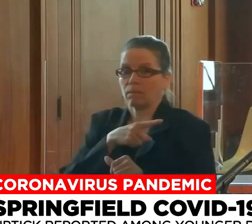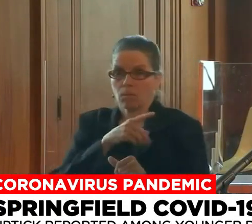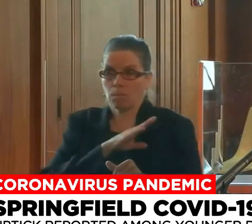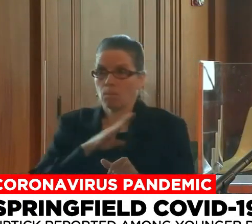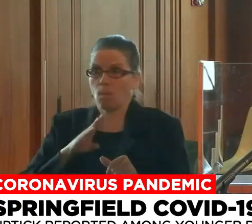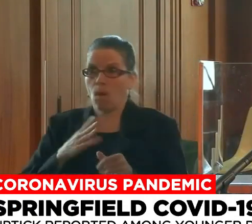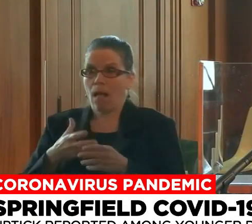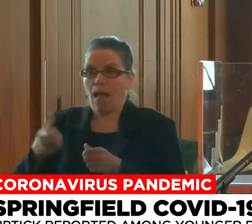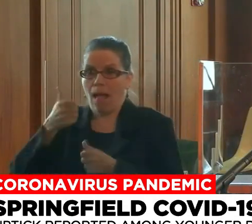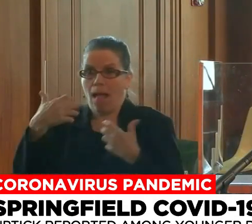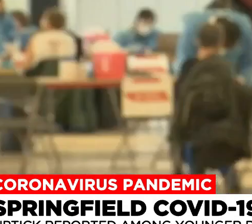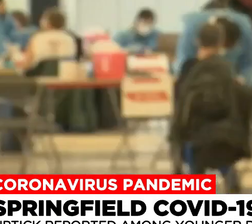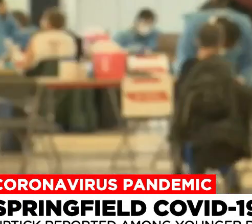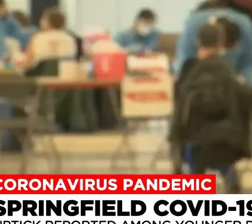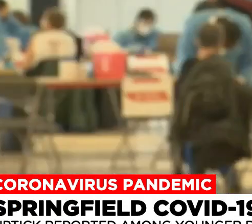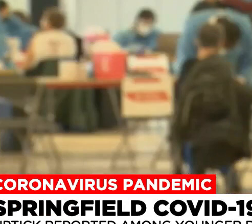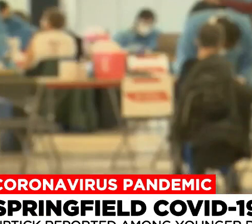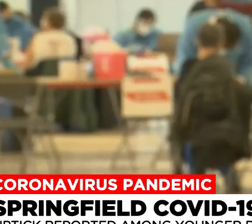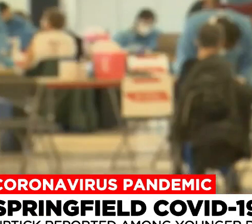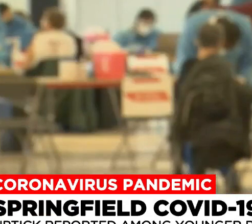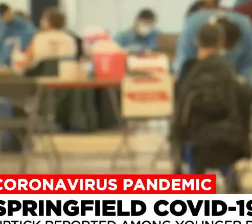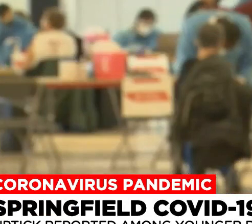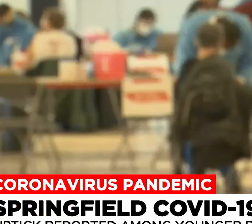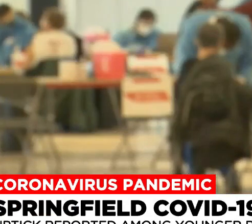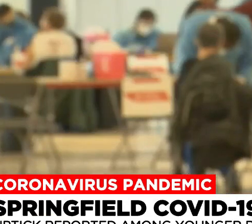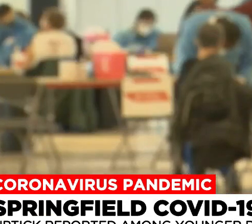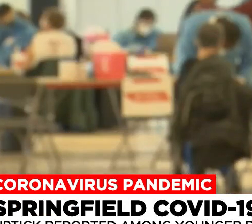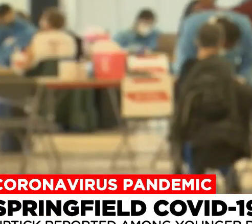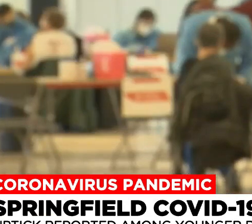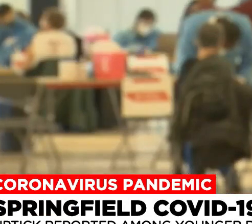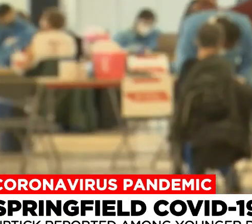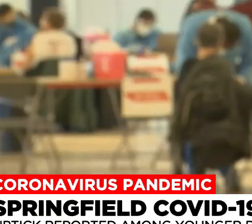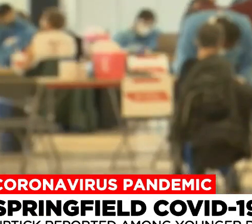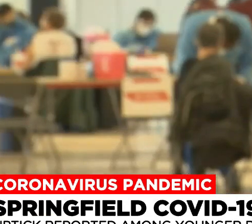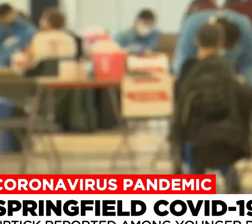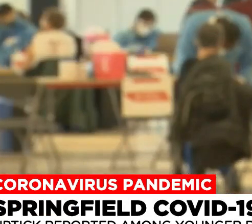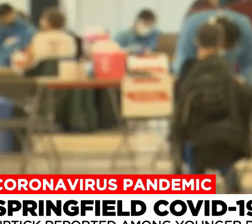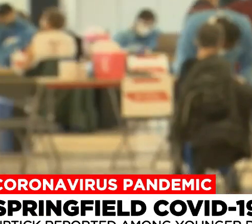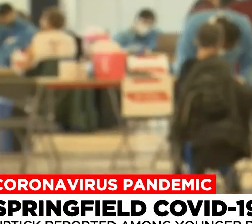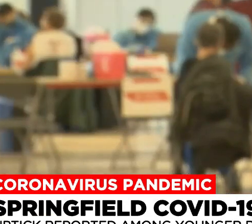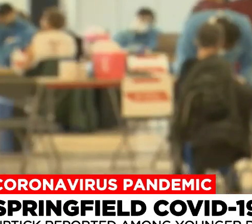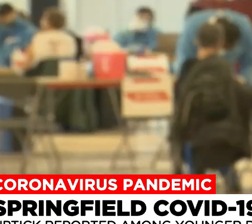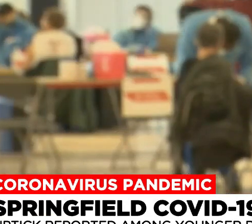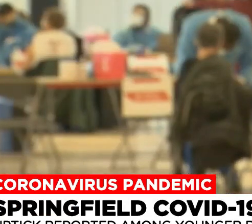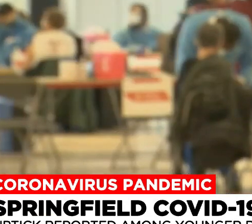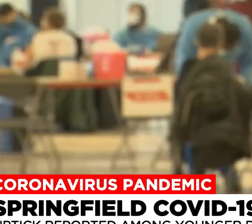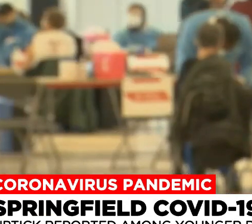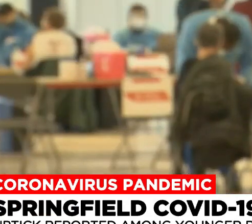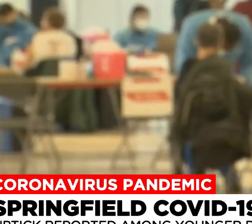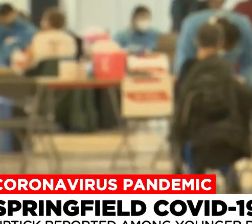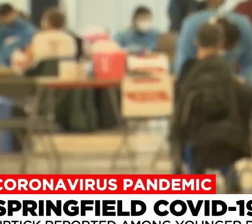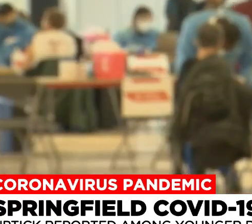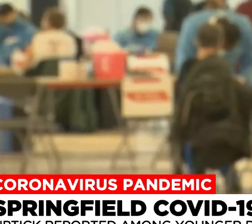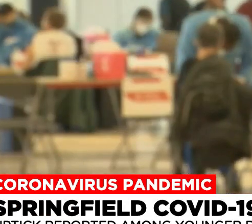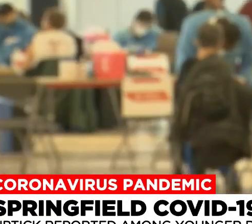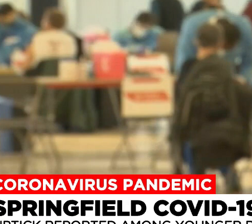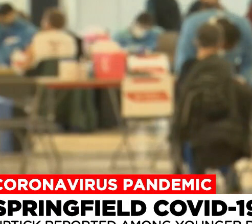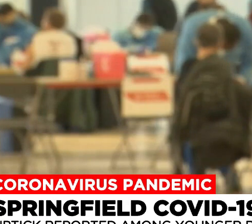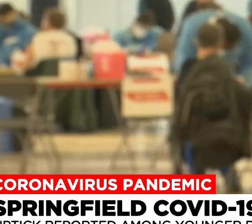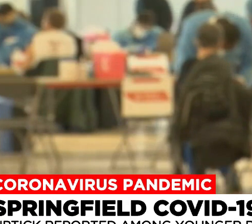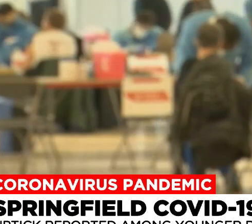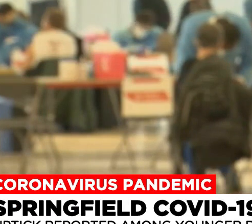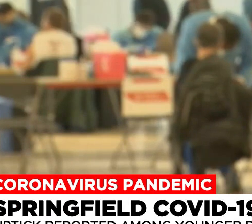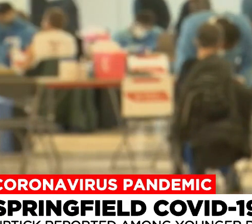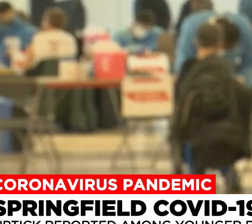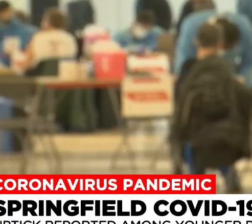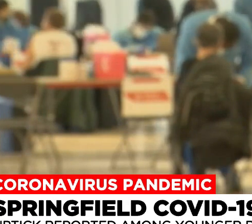and unvaccinated. Local health care officials say the average age for a person hospitalized with COVID-19 is going down and that young people